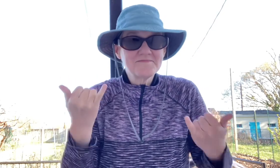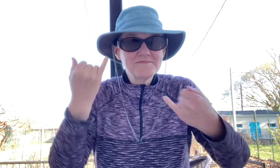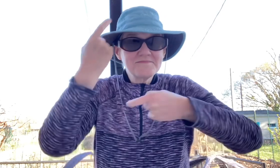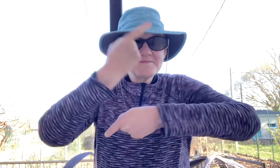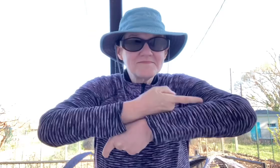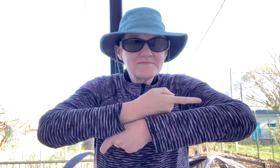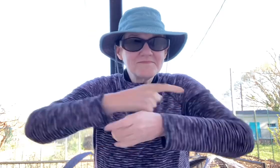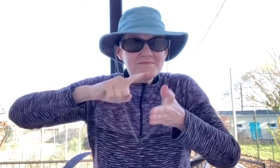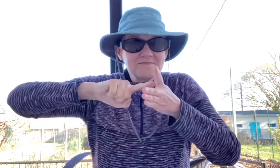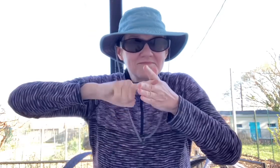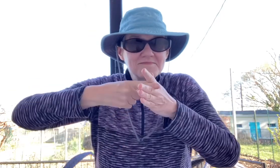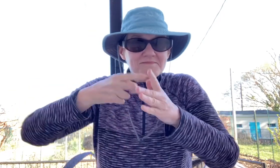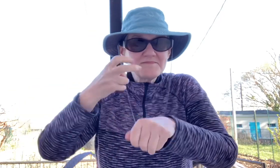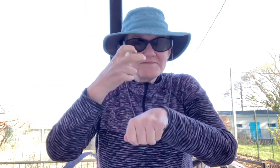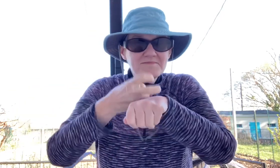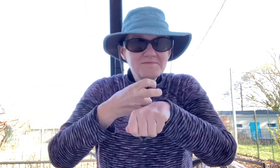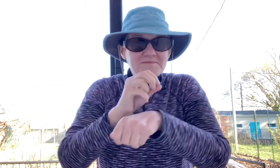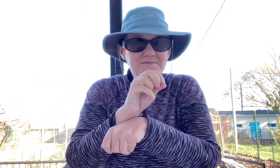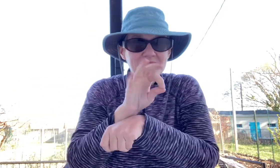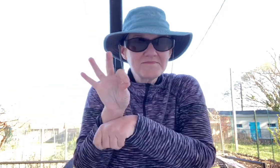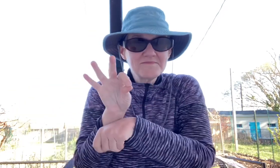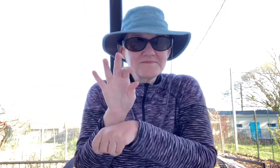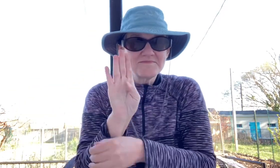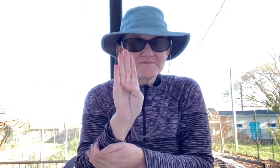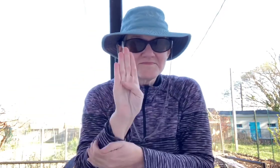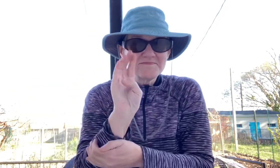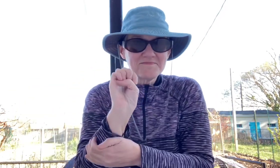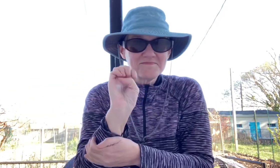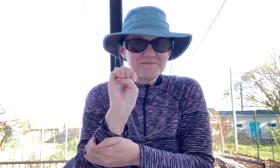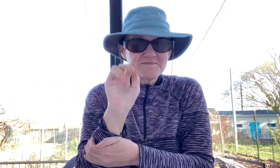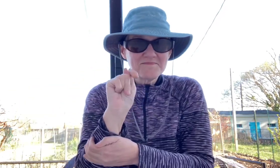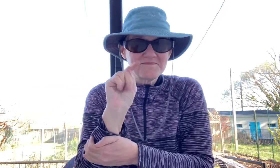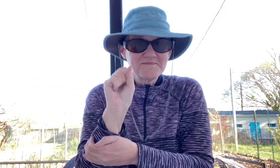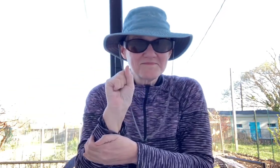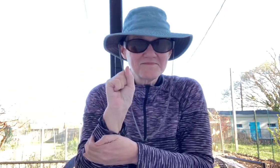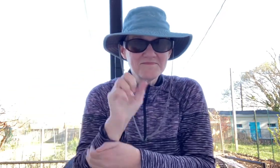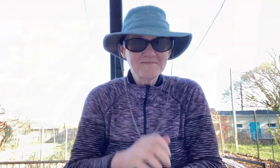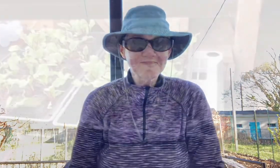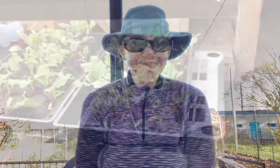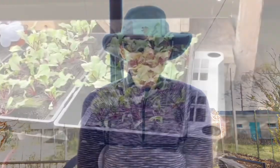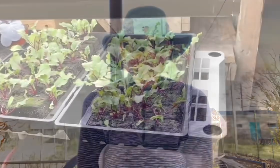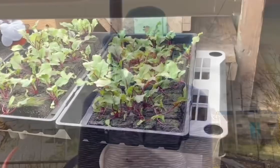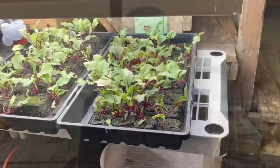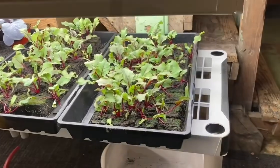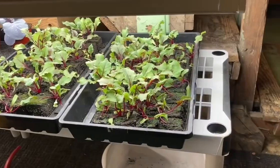Today we're going to start hardening off our beets.